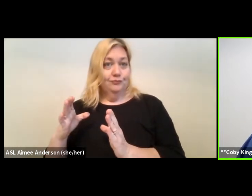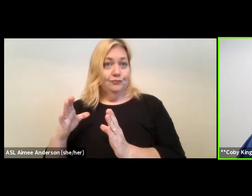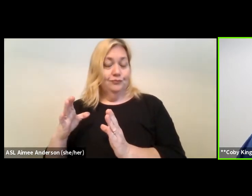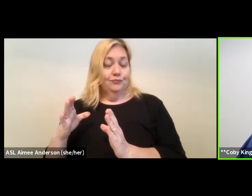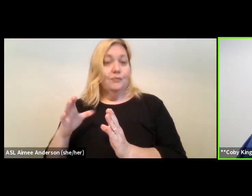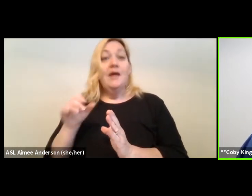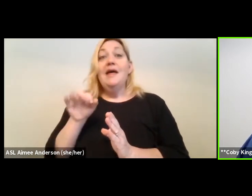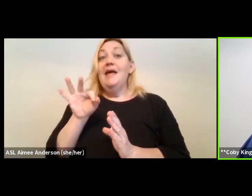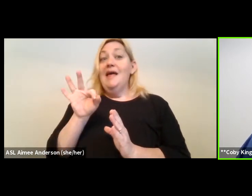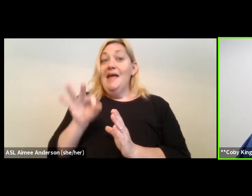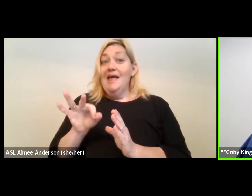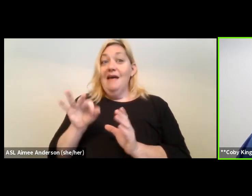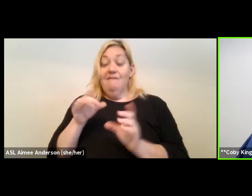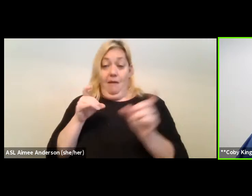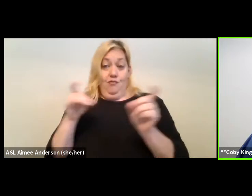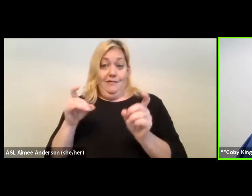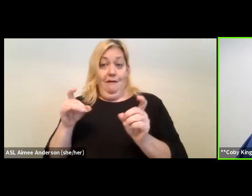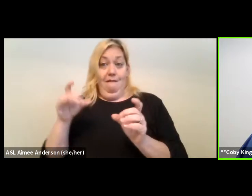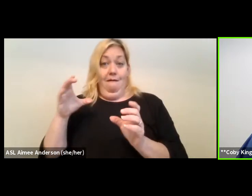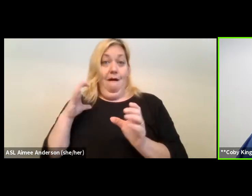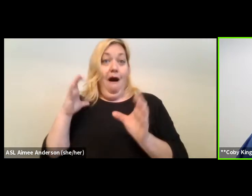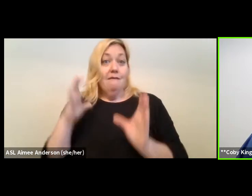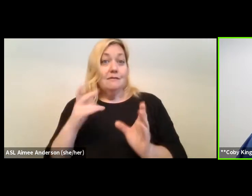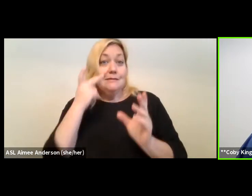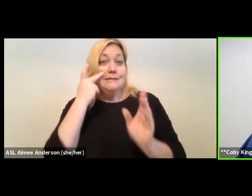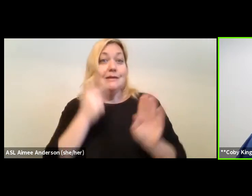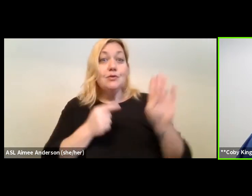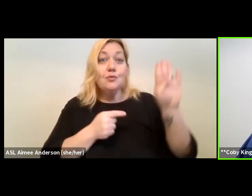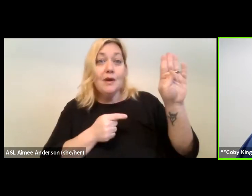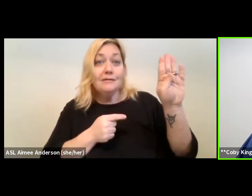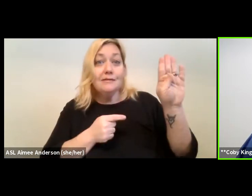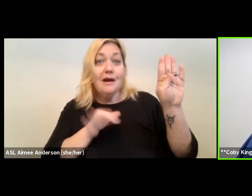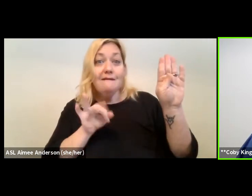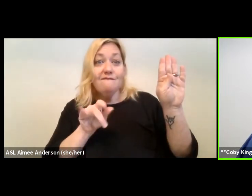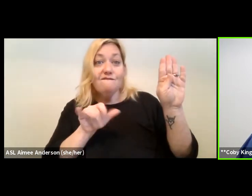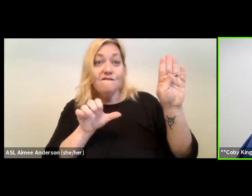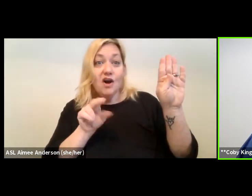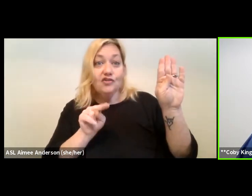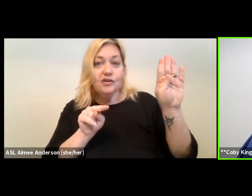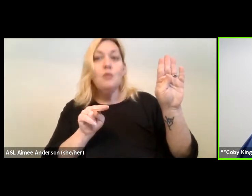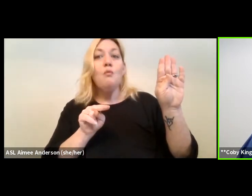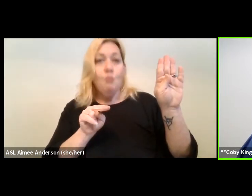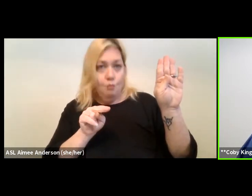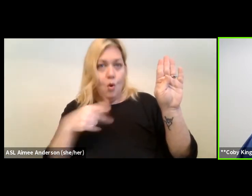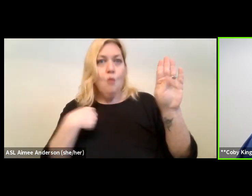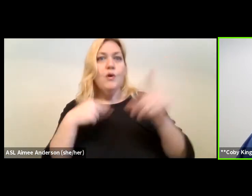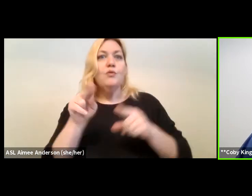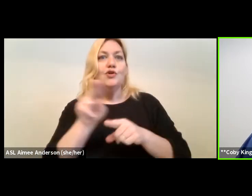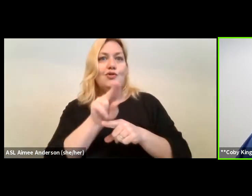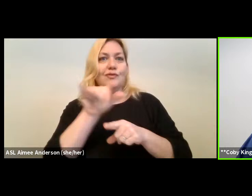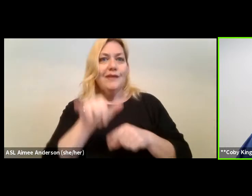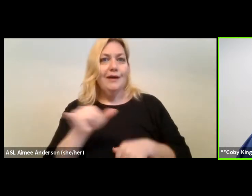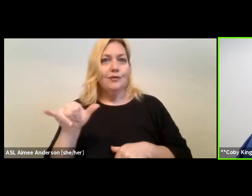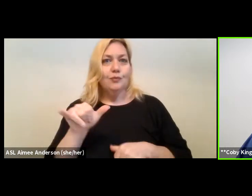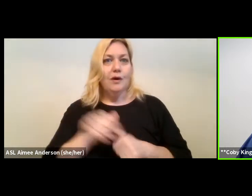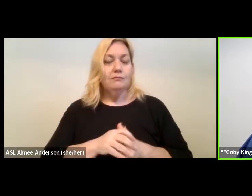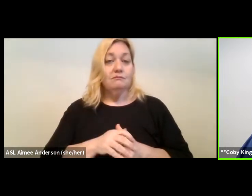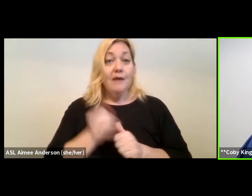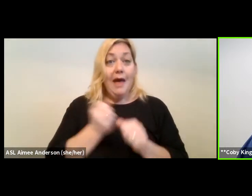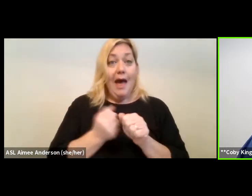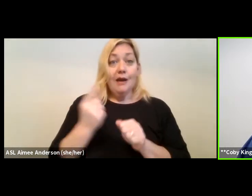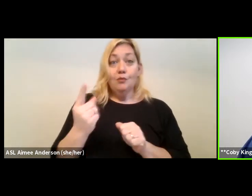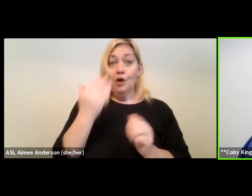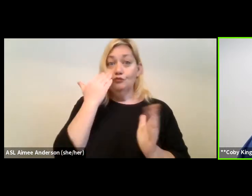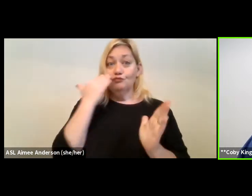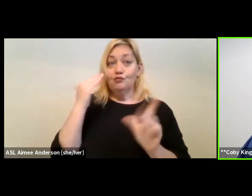If the presiding officer is able to see the raise hand function, we will use that as well. Anyone that is